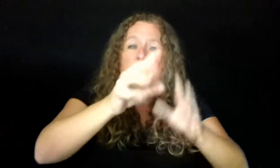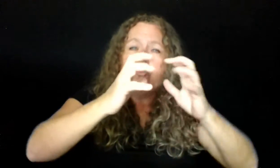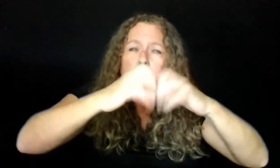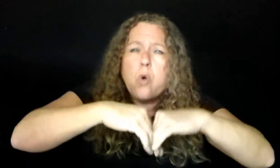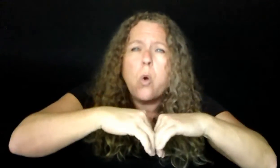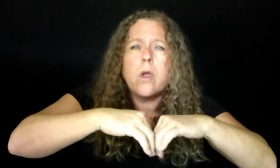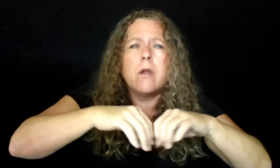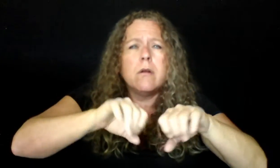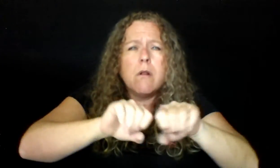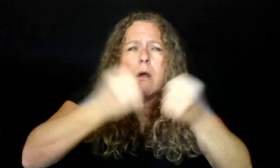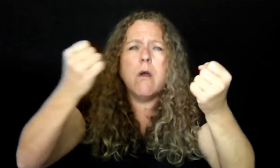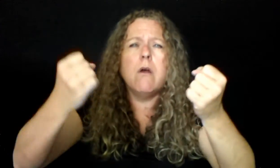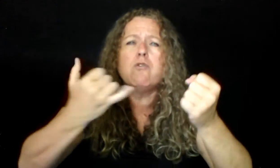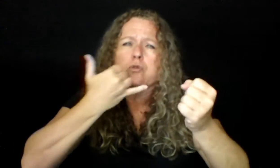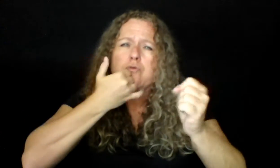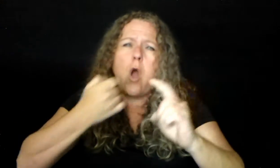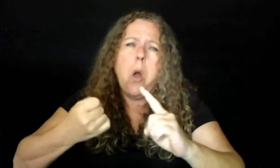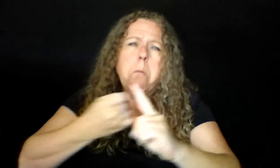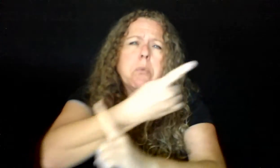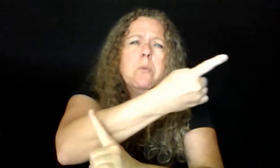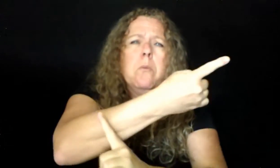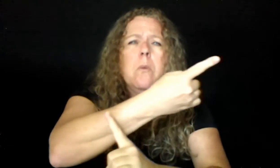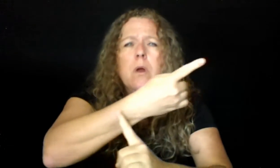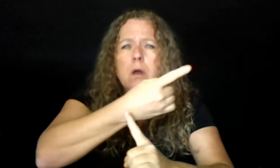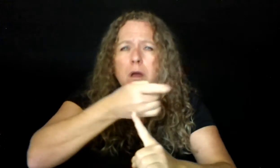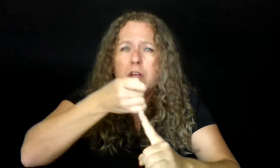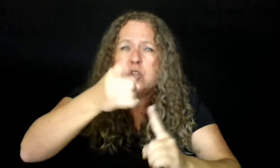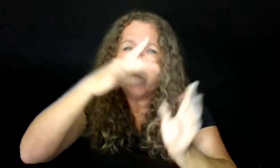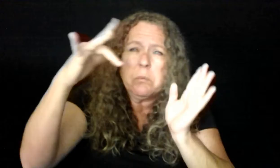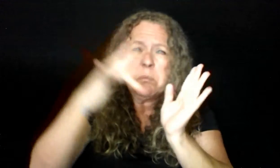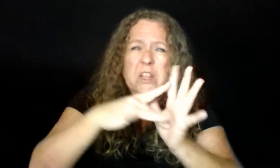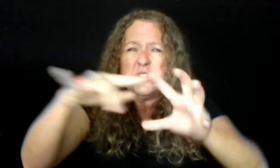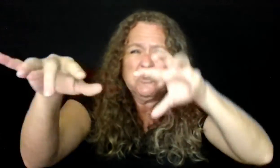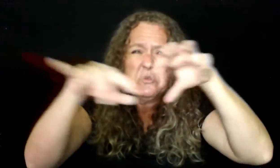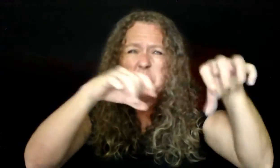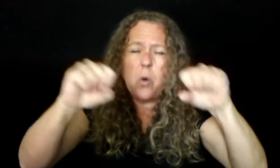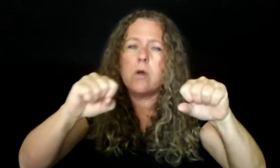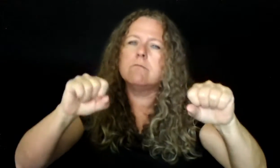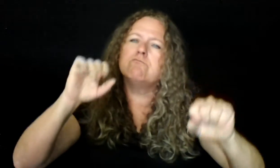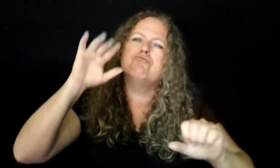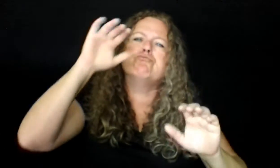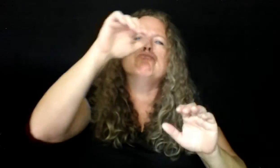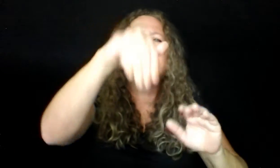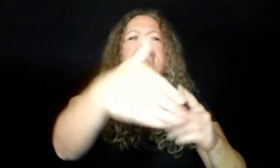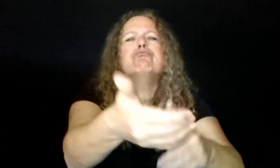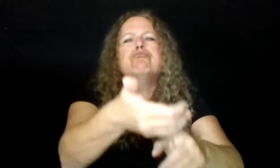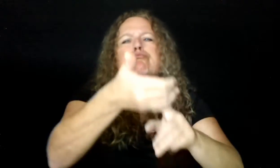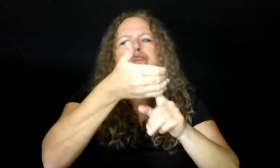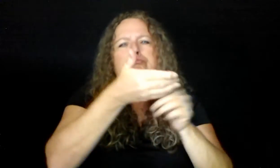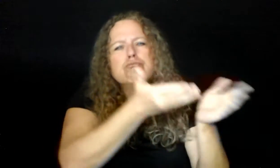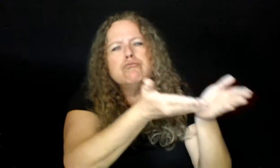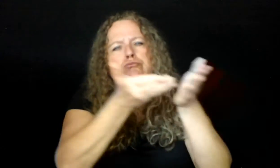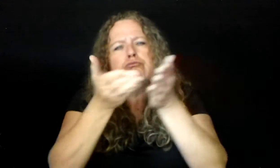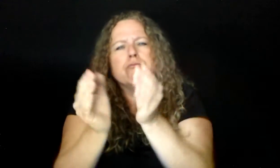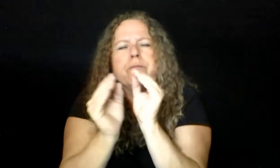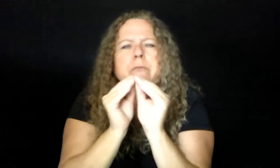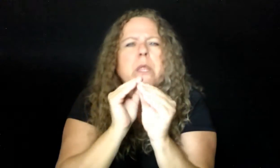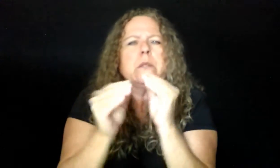going the wrong direction. God takes things that are in the midst of a storm and God fixes them and heals them and puts them back together. By definition, if God's taking